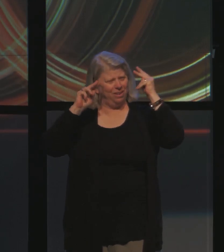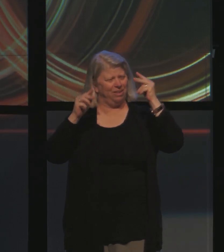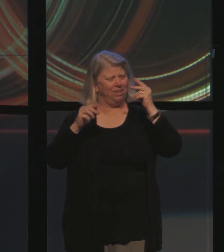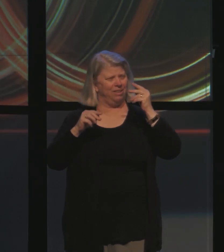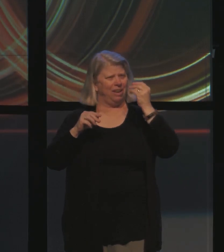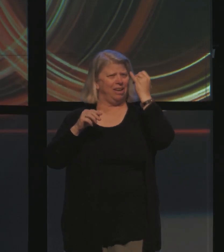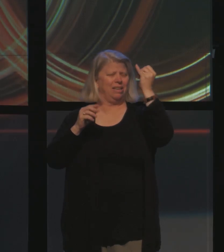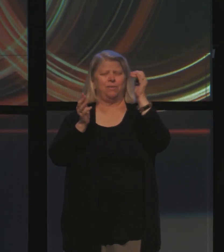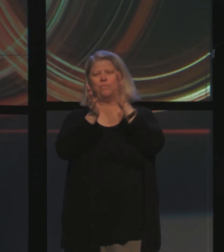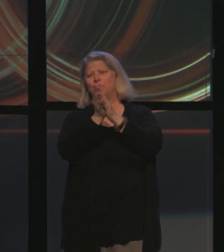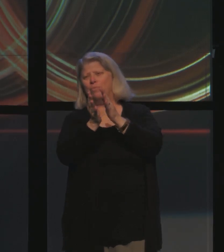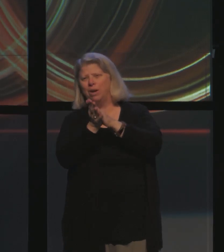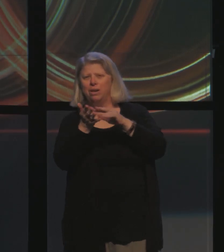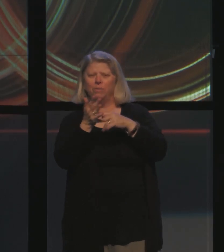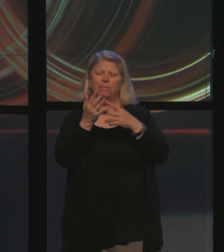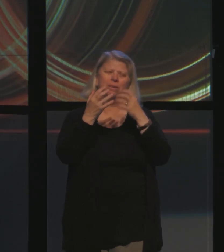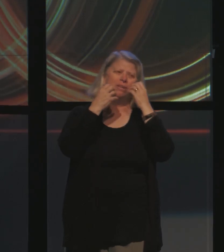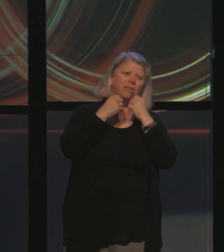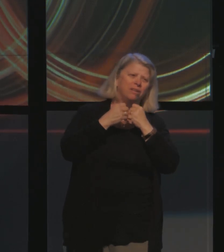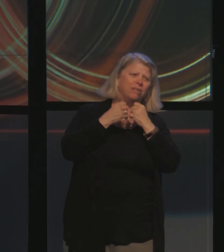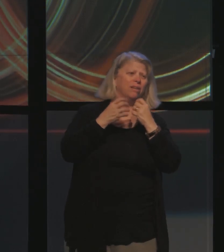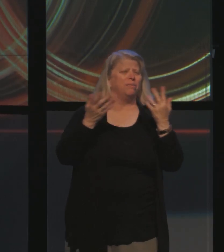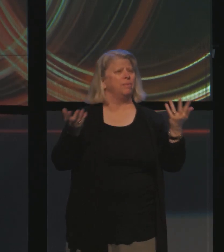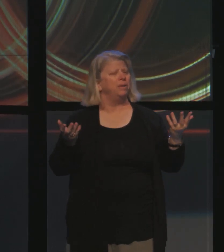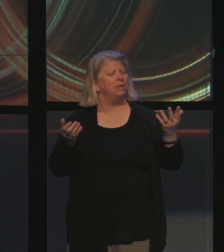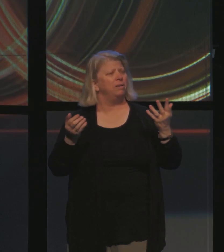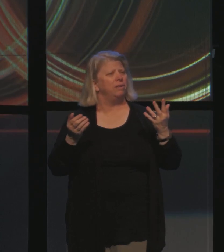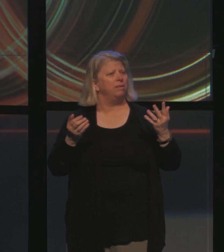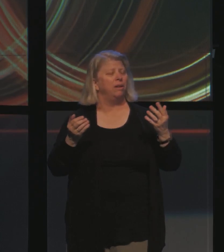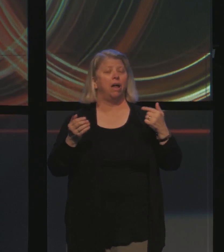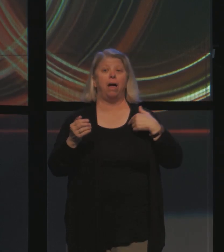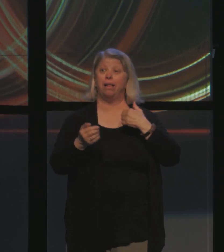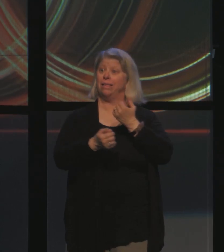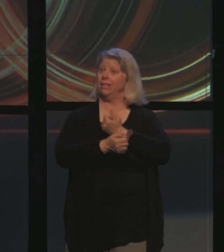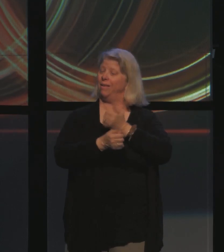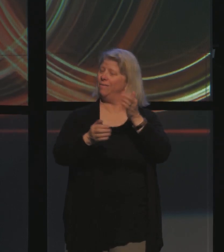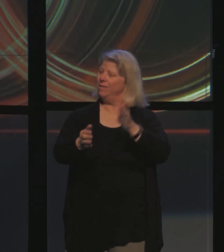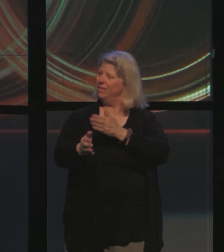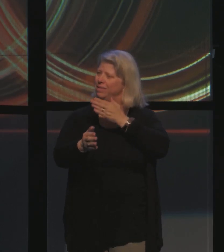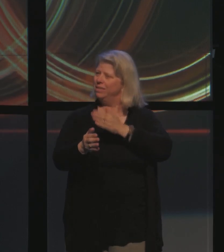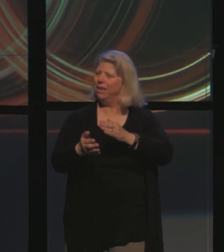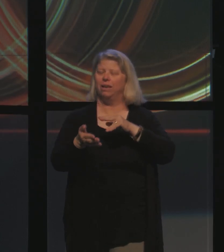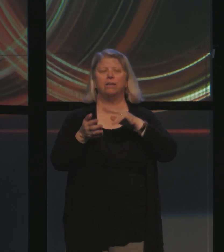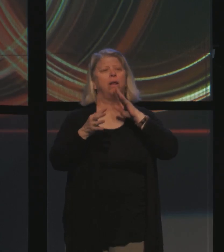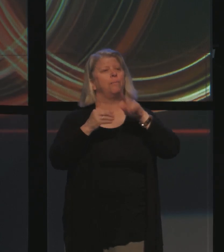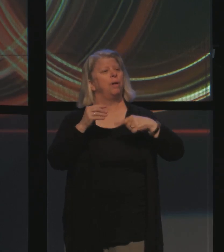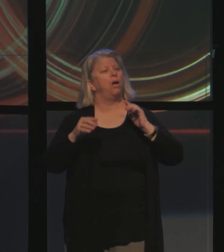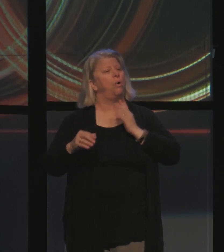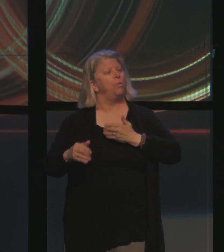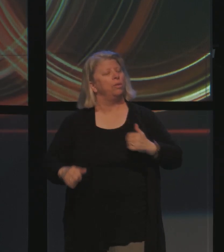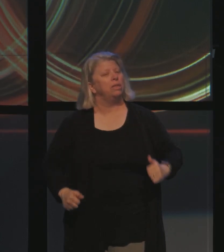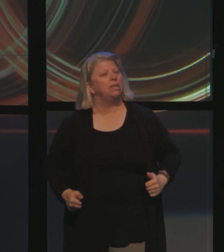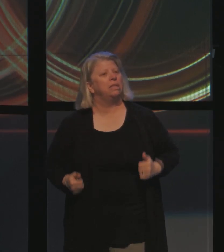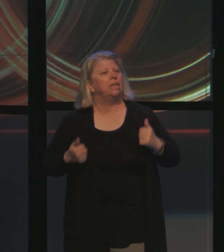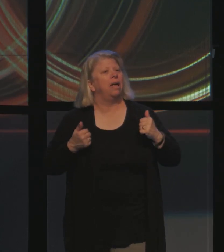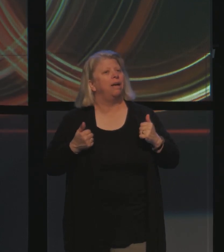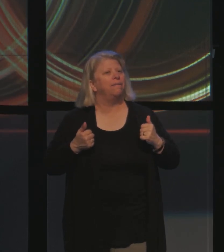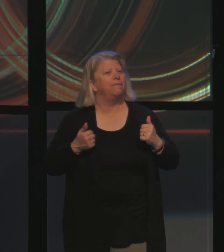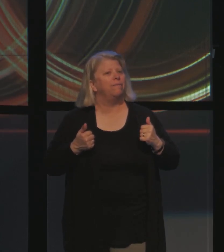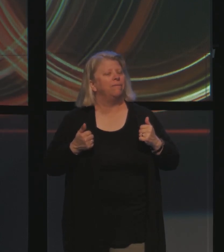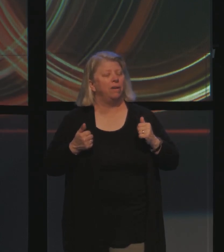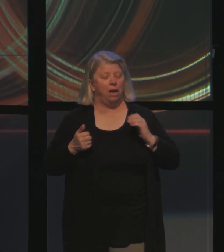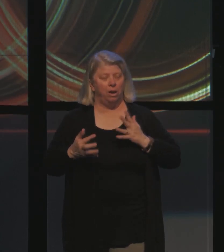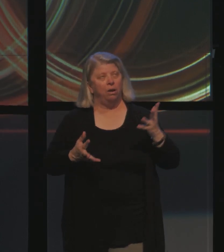concept of praise and what this is all about and things like that. But what I love about this song is it speaks to the life that we hold, and that we then can take